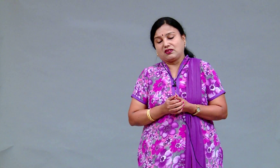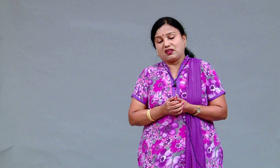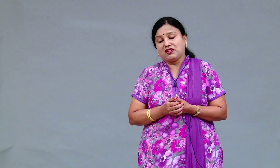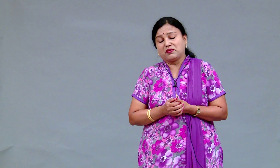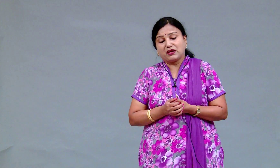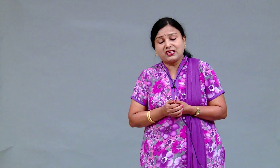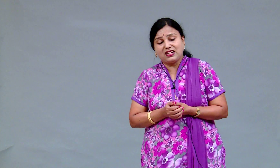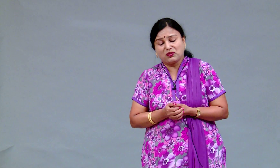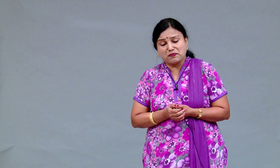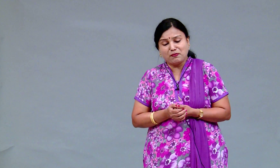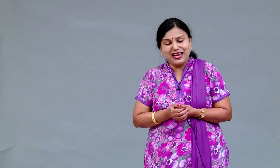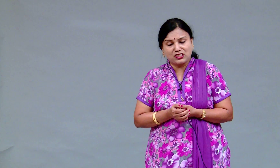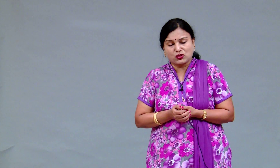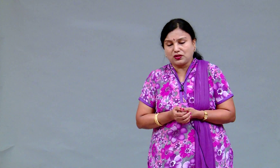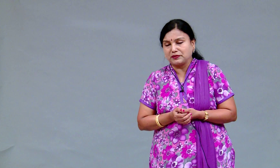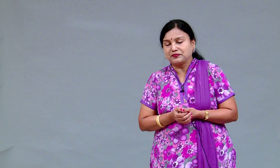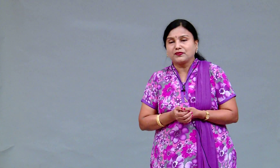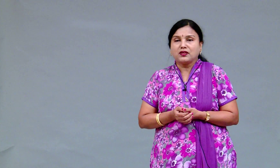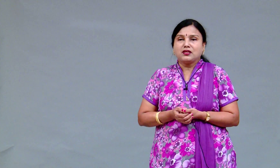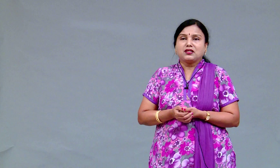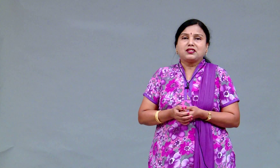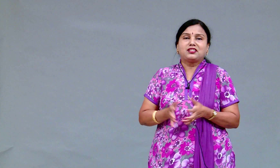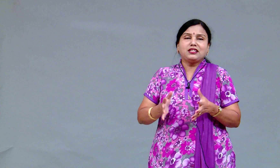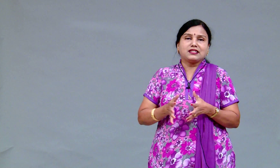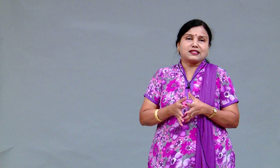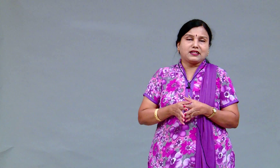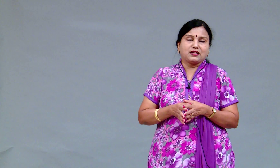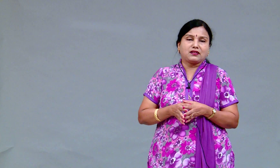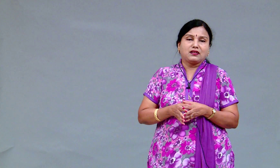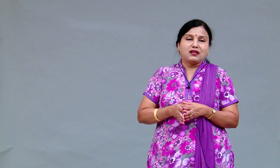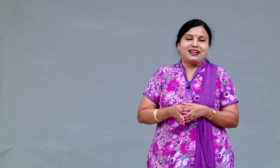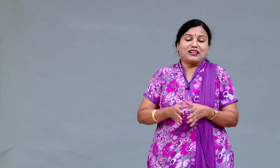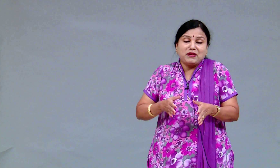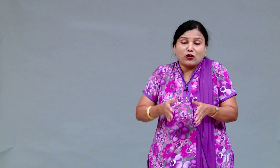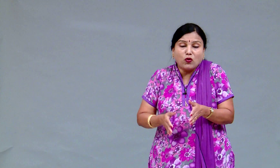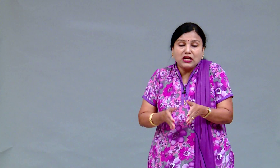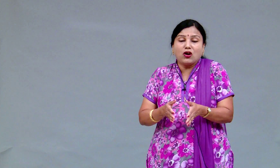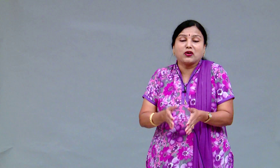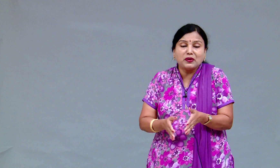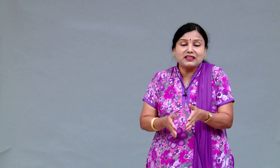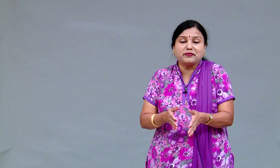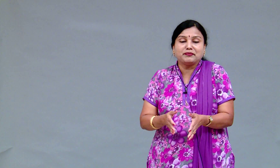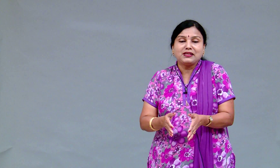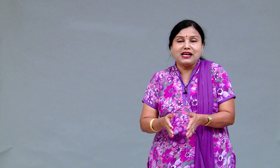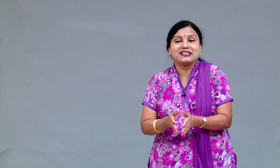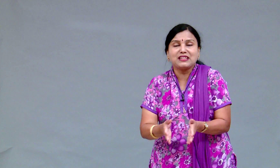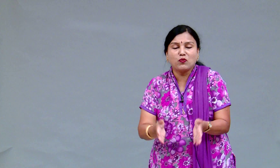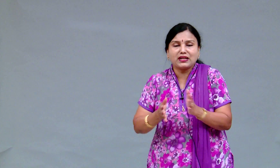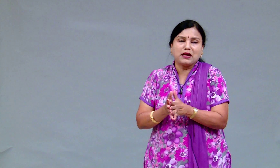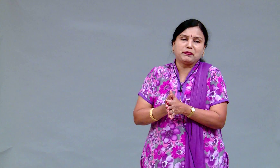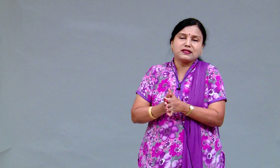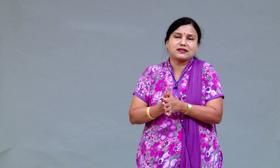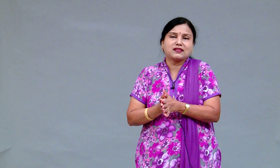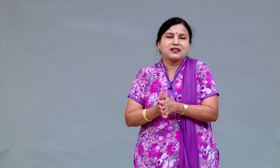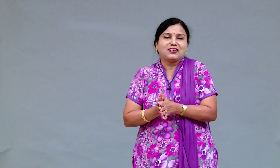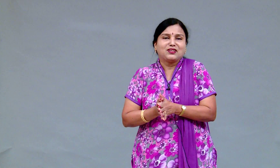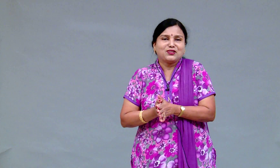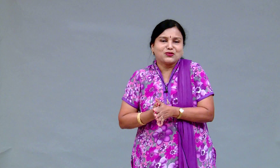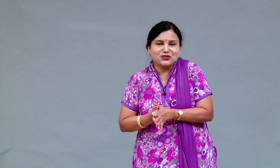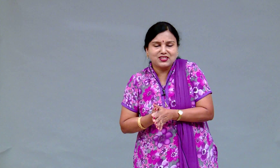Even the monkey looked mad to her. She decided, "Let me go along with him and see what happens." So she